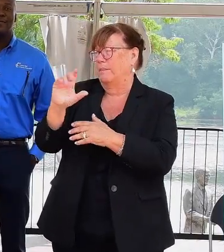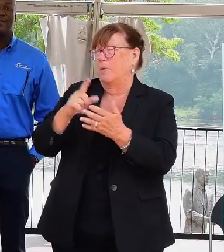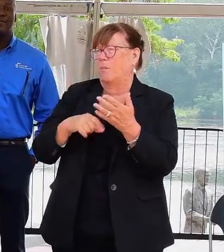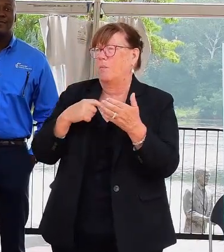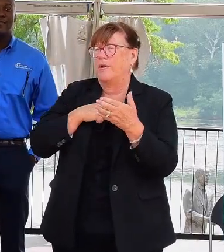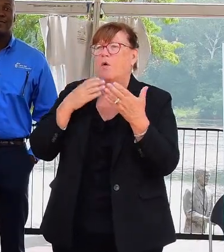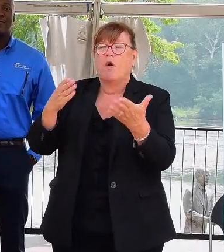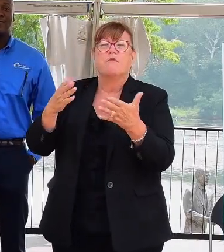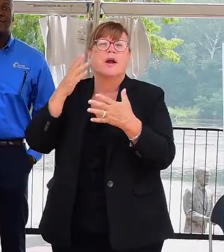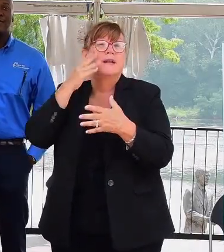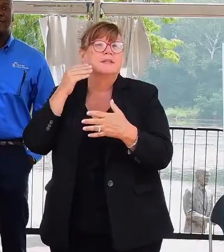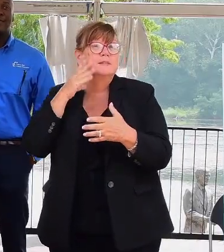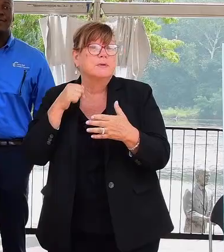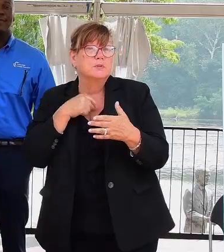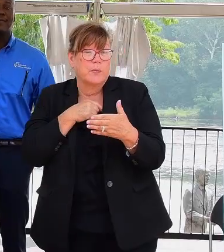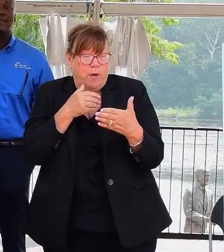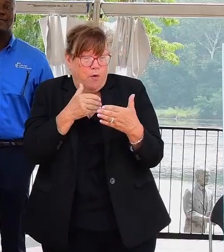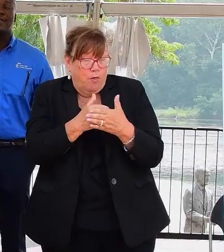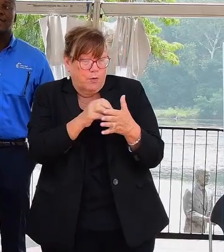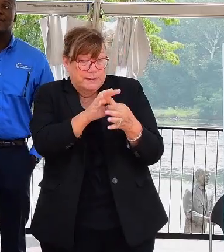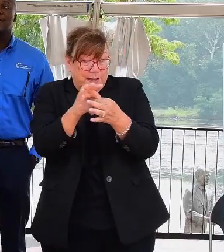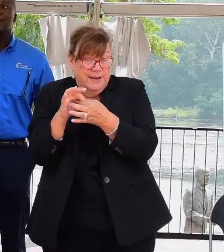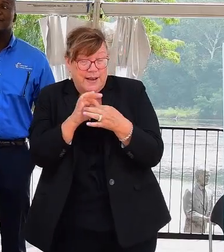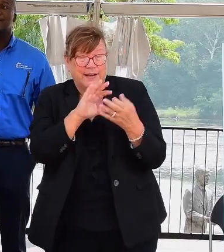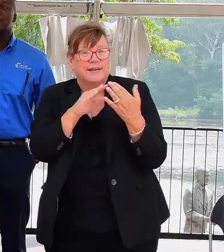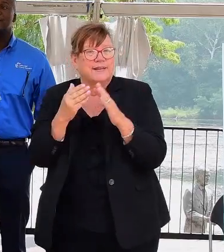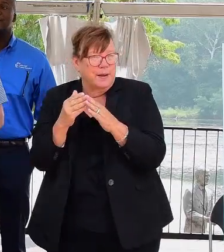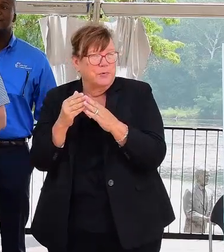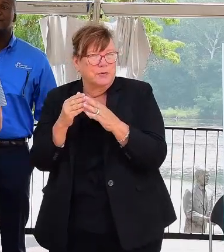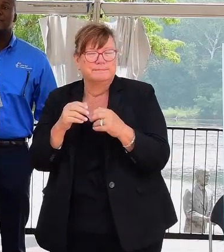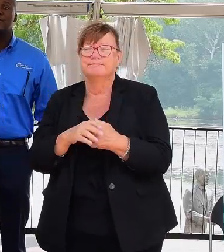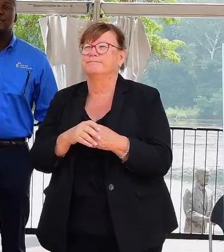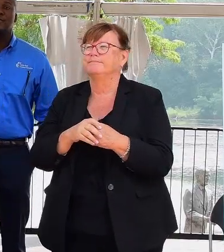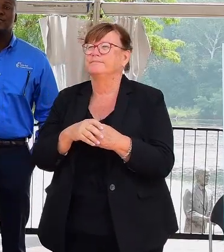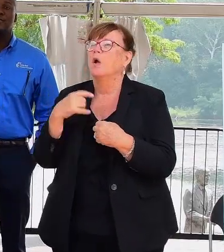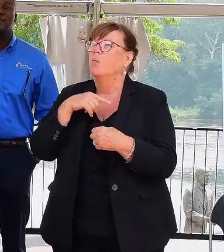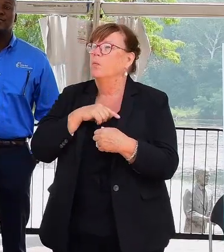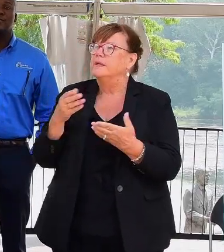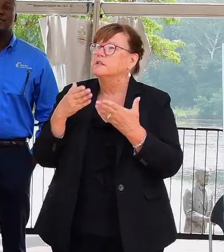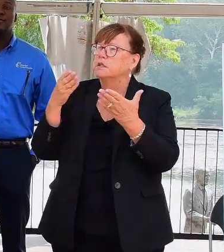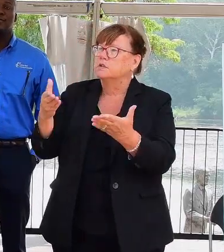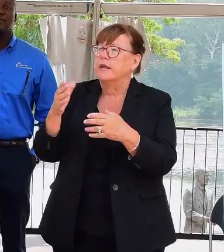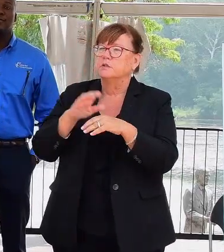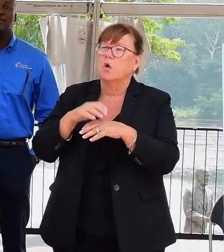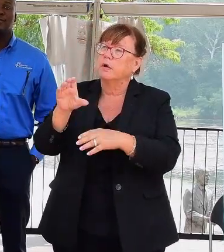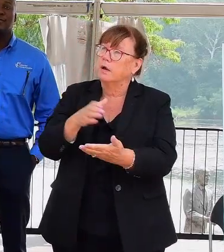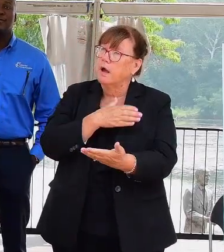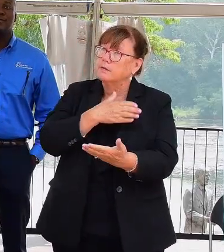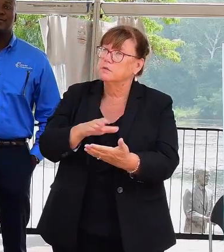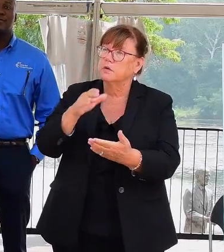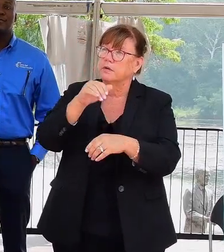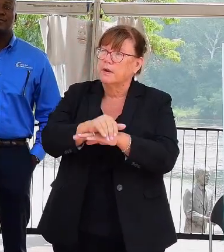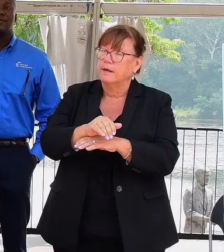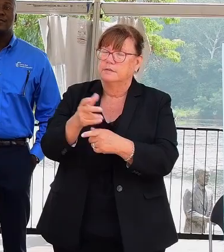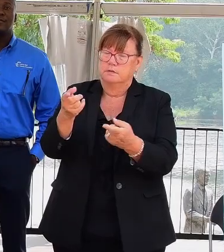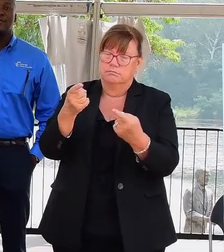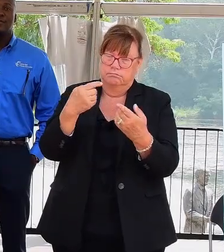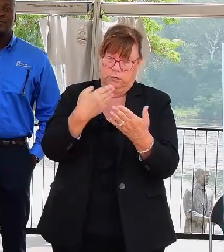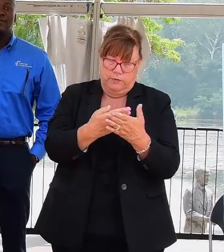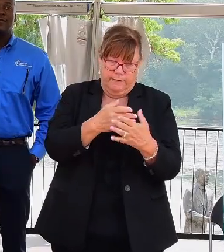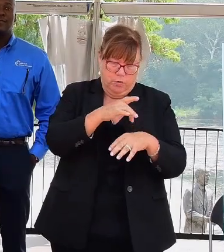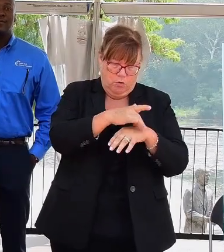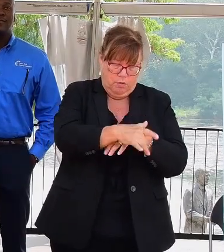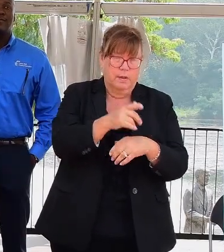how close and connected our neighborhoods and amenities are. Just like we suggest on concert nights, arrive early, park